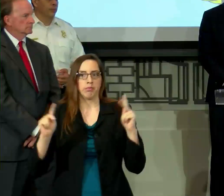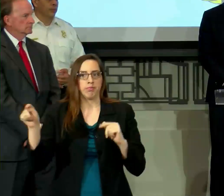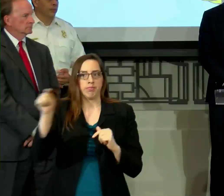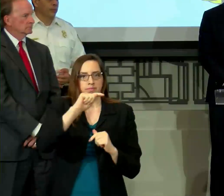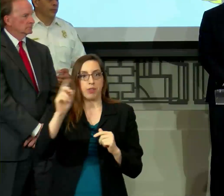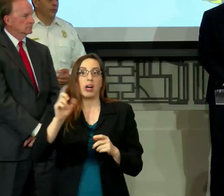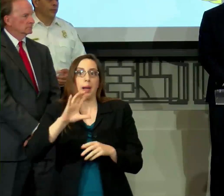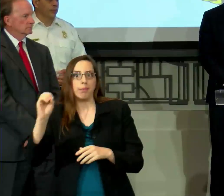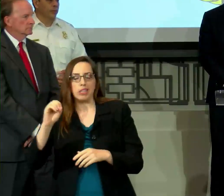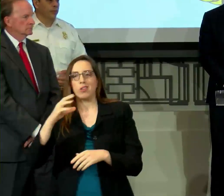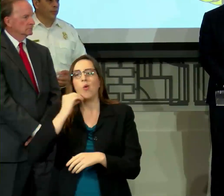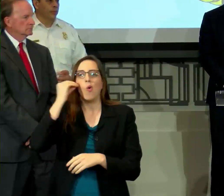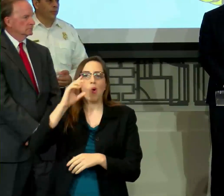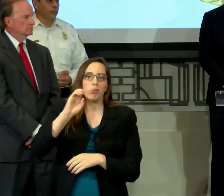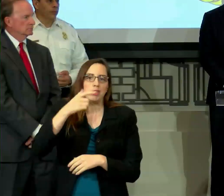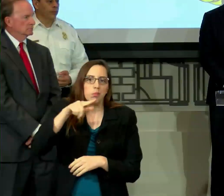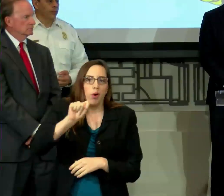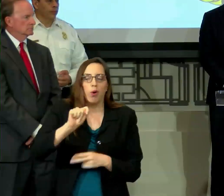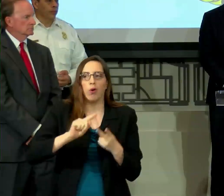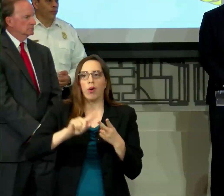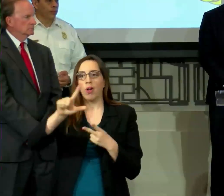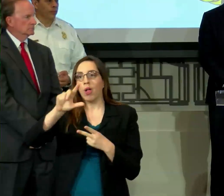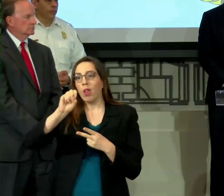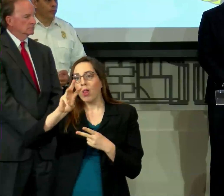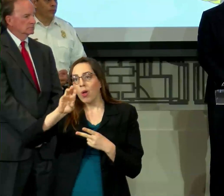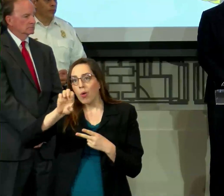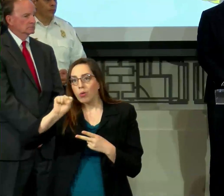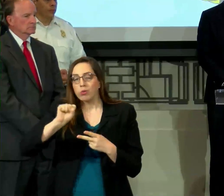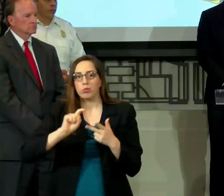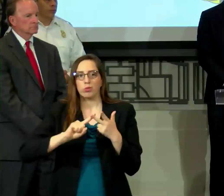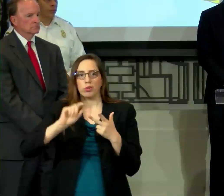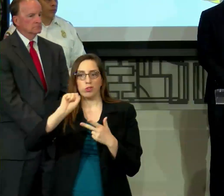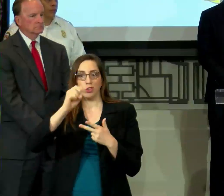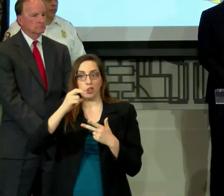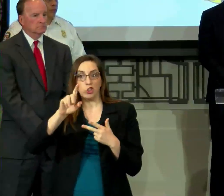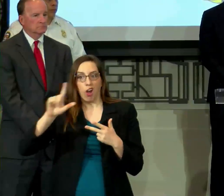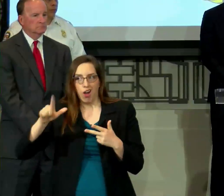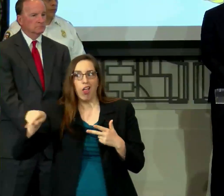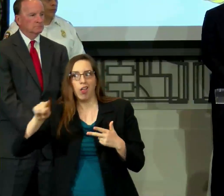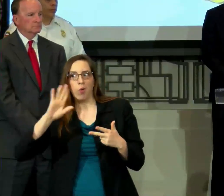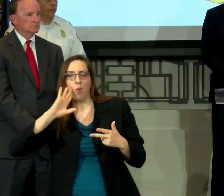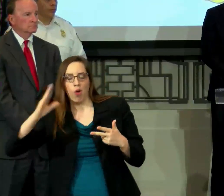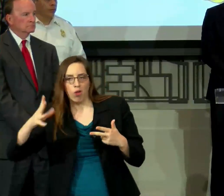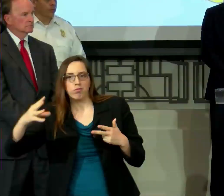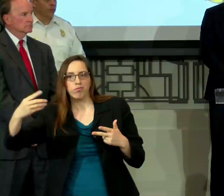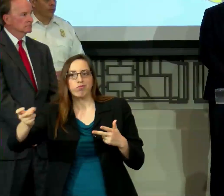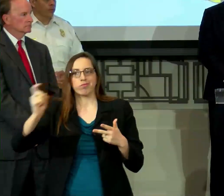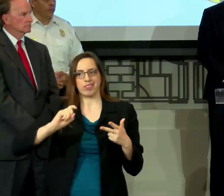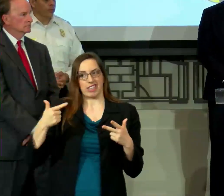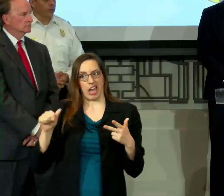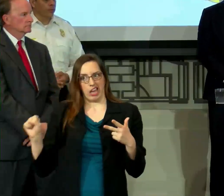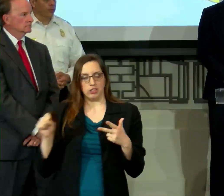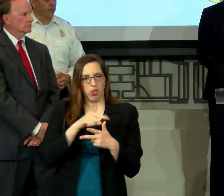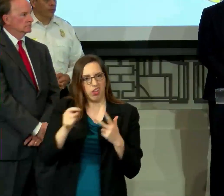from companies like Home Depot, Lowe's, Shell Oil is going to donate some gas, and